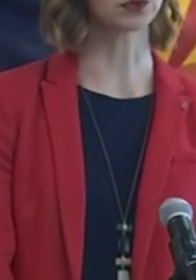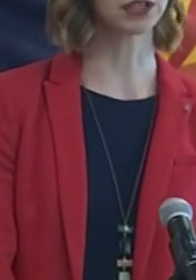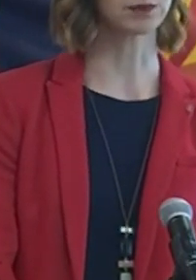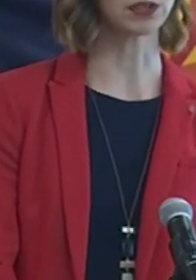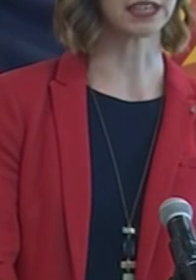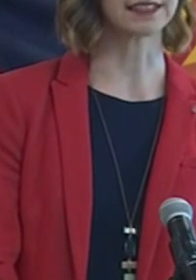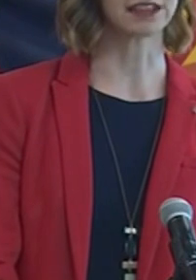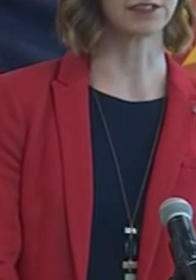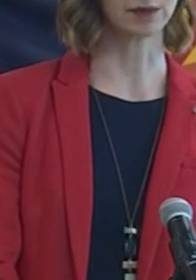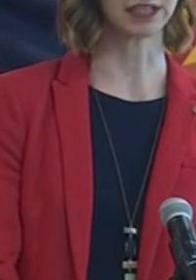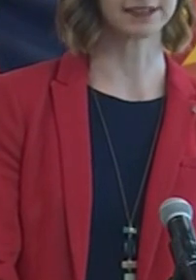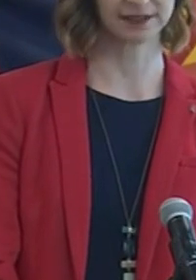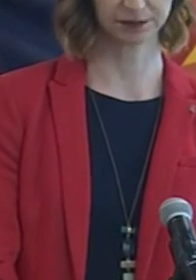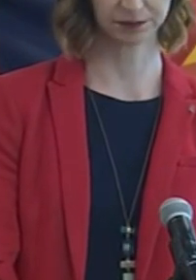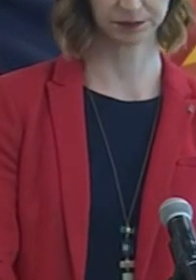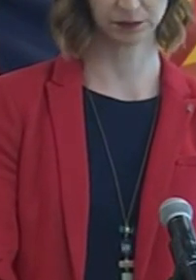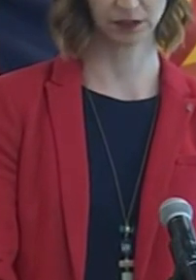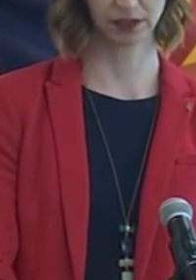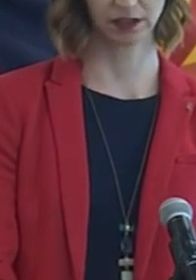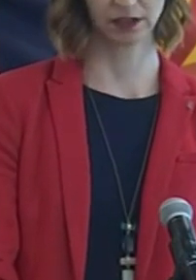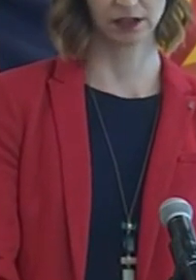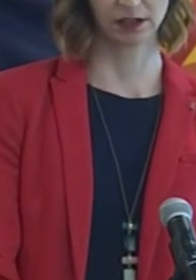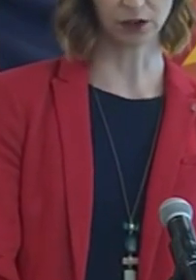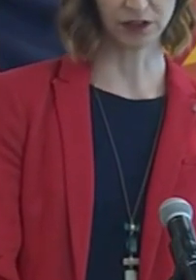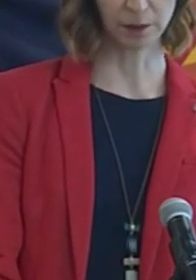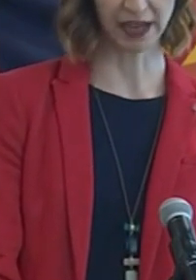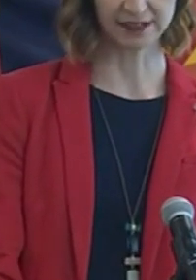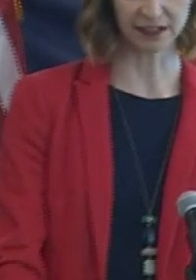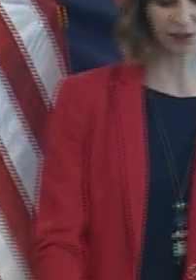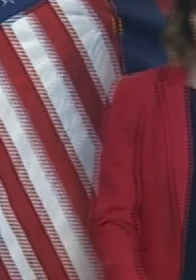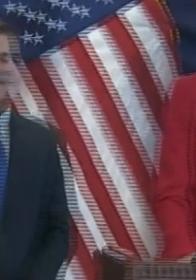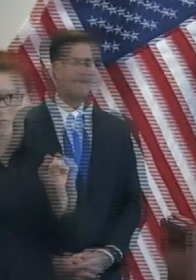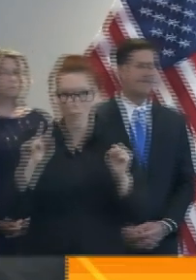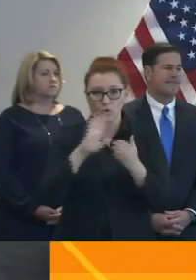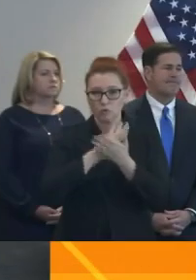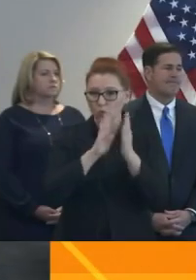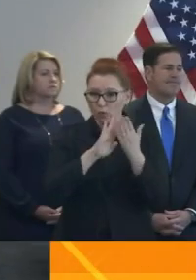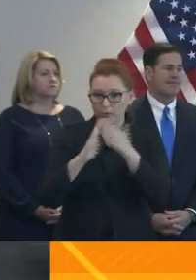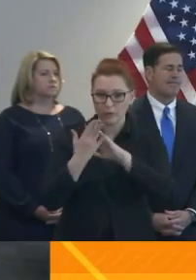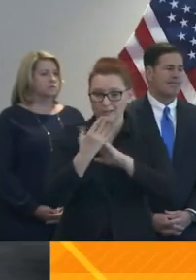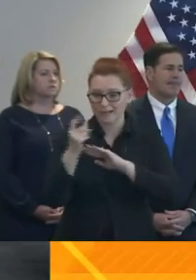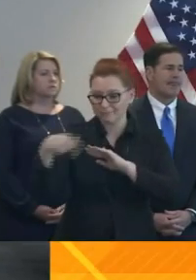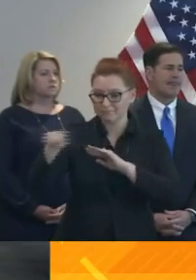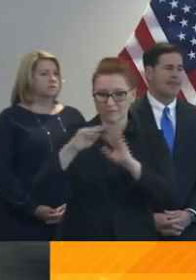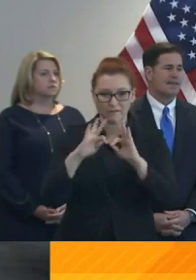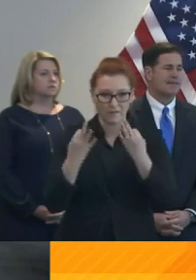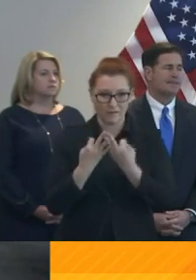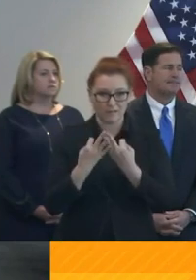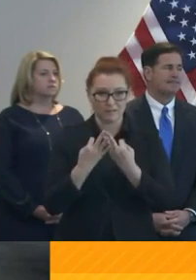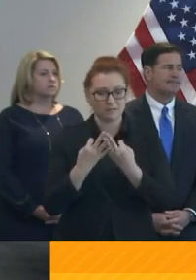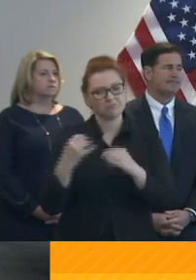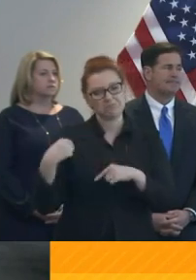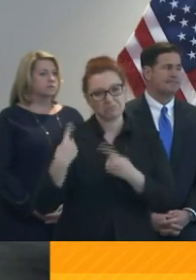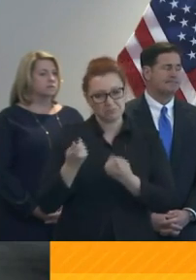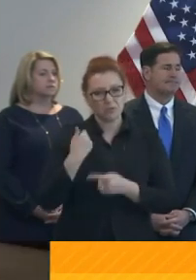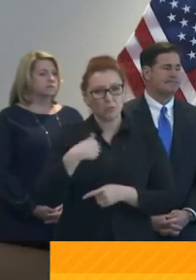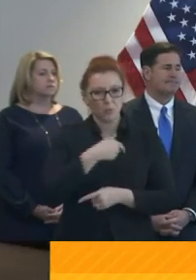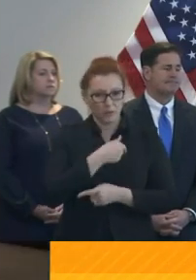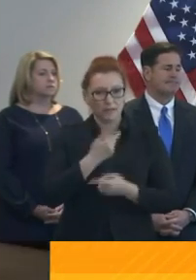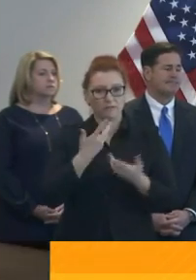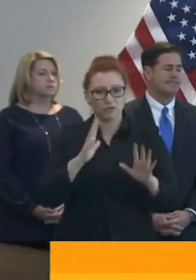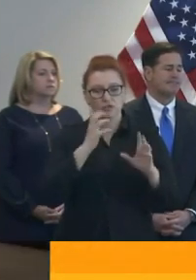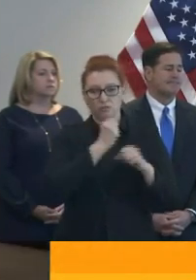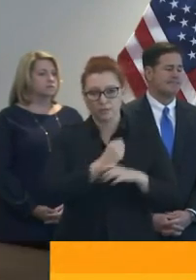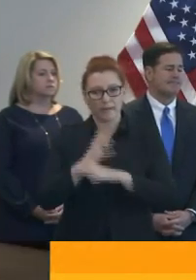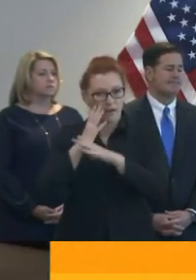to our school communities and families. Over the past several weeks, we have been preparing for this possibility, including